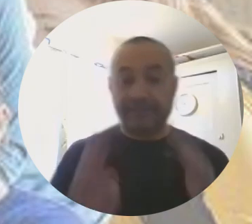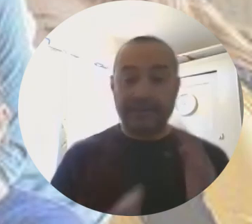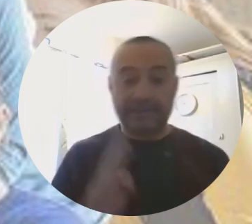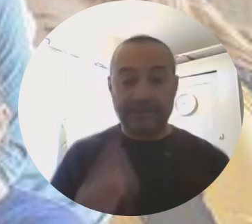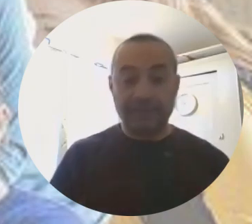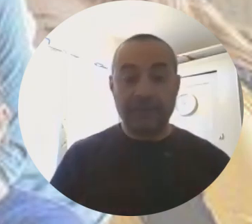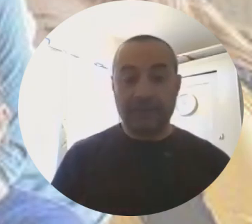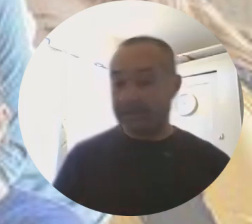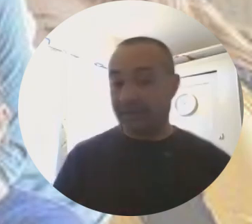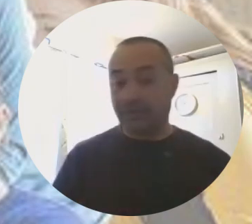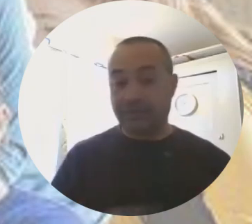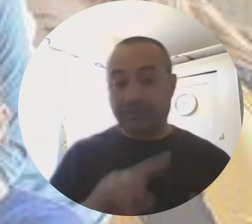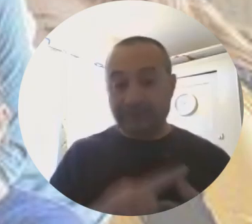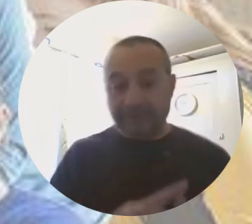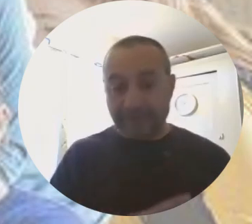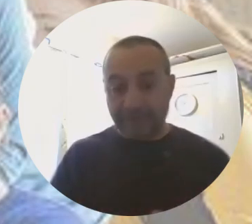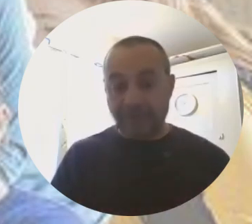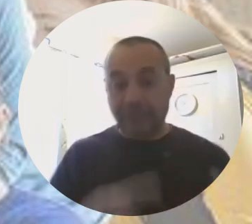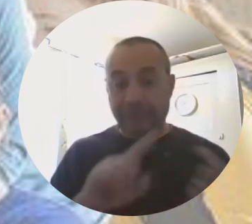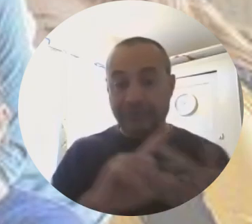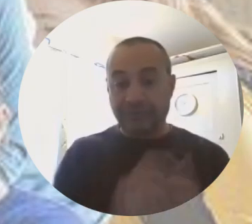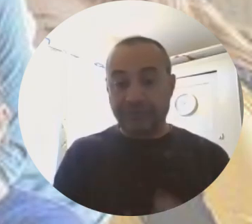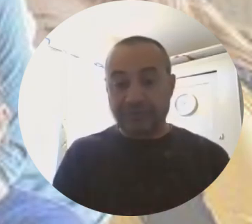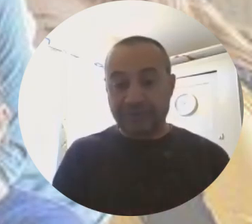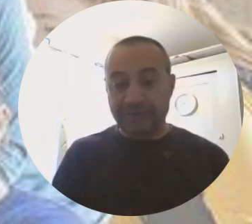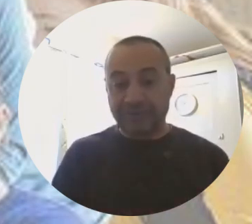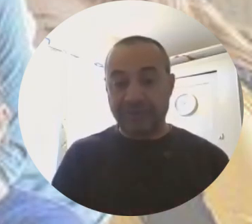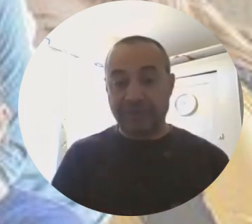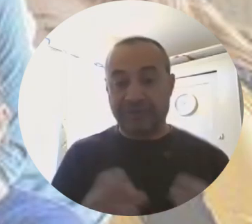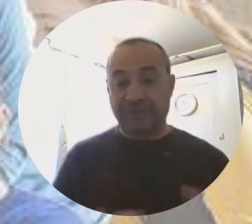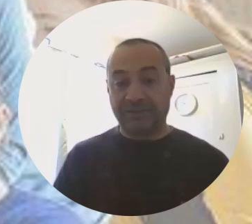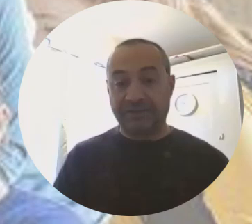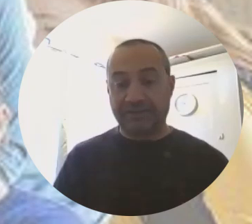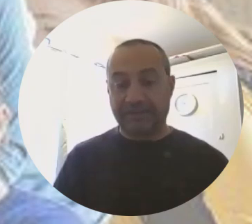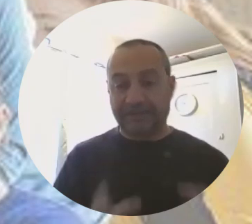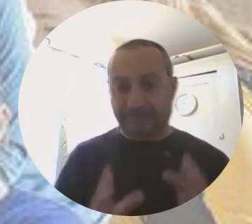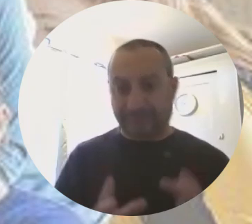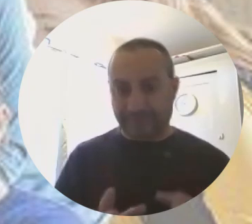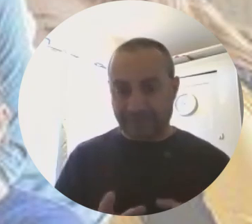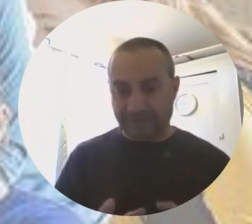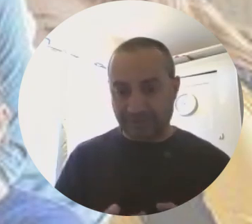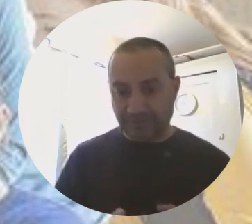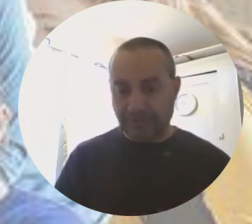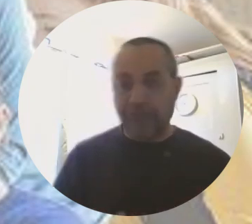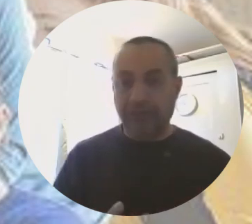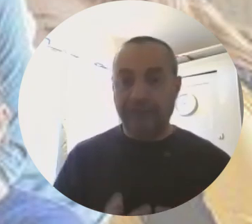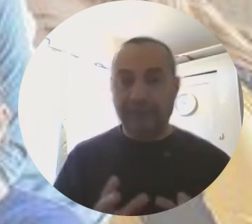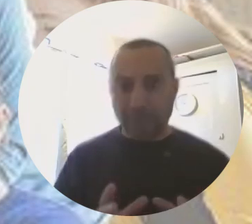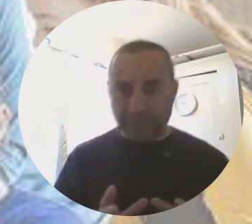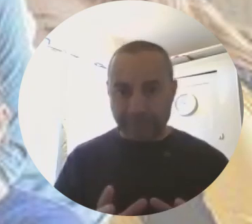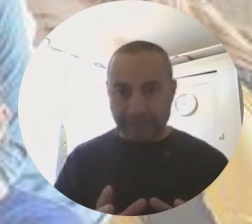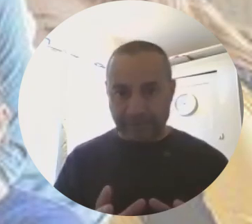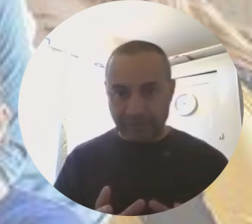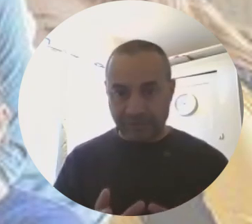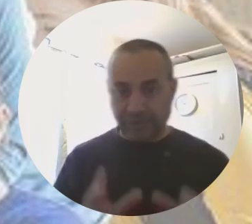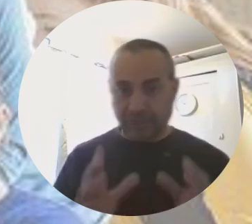signing, uses body language, facial expressions, directionality, and placement. It's all about